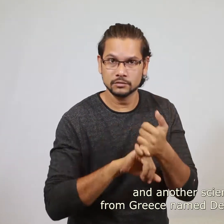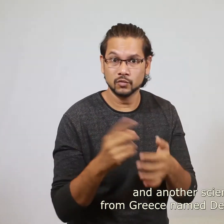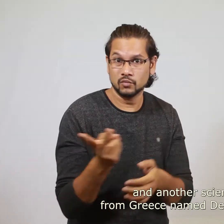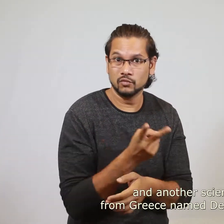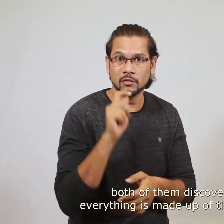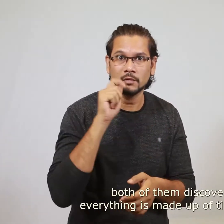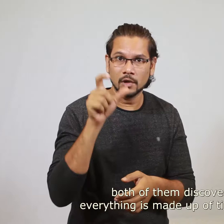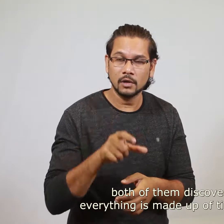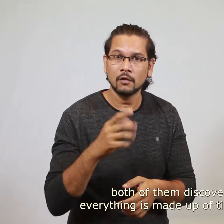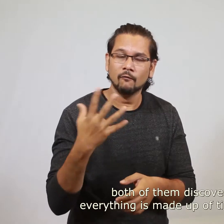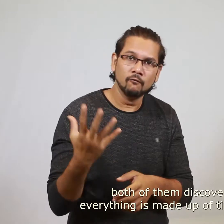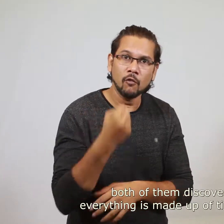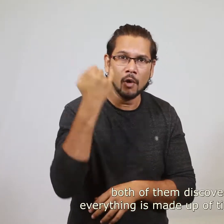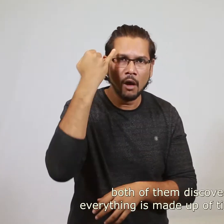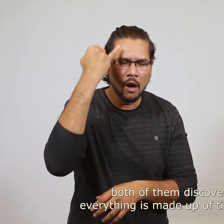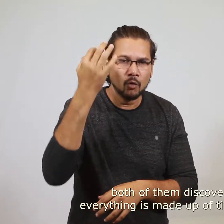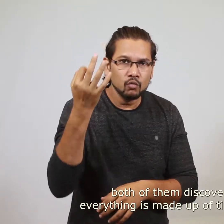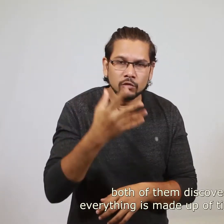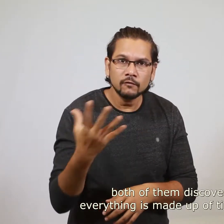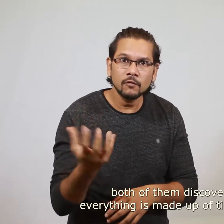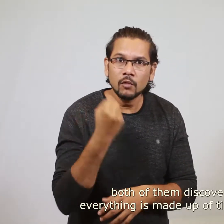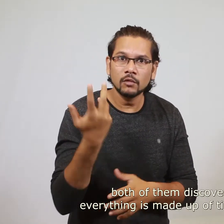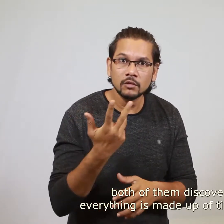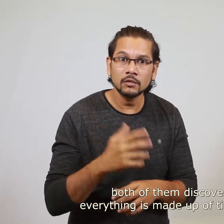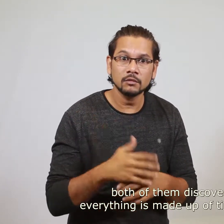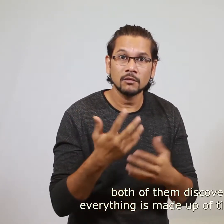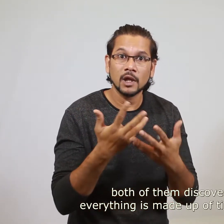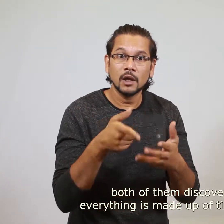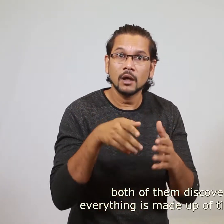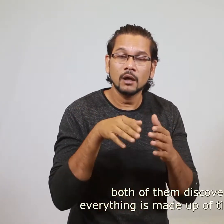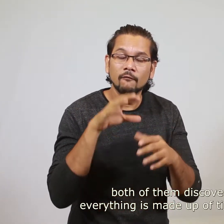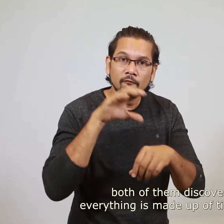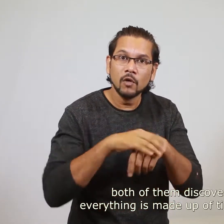both of them discovered that everything is made up of tiniest particles